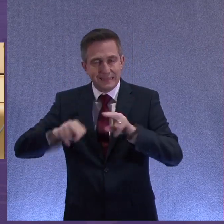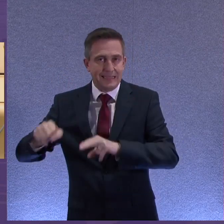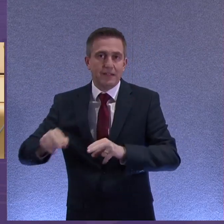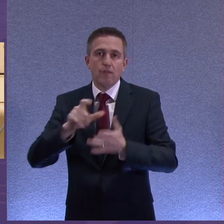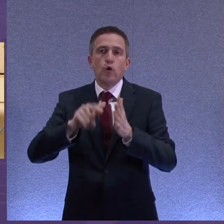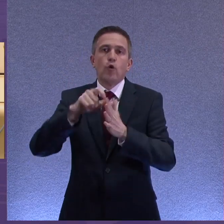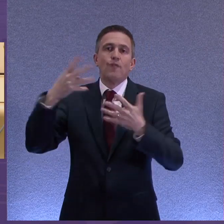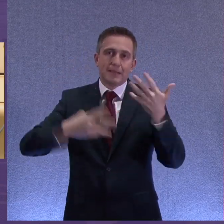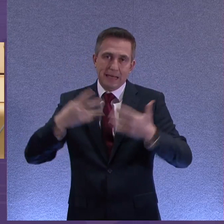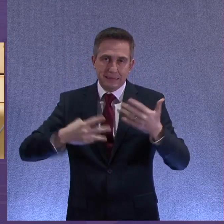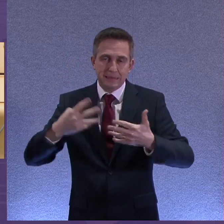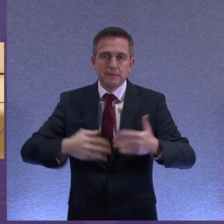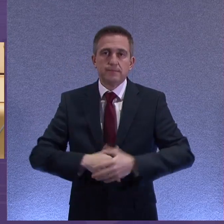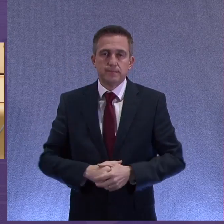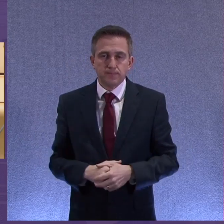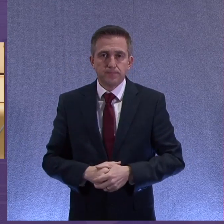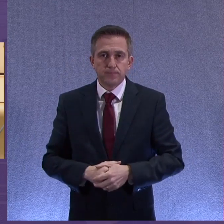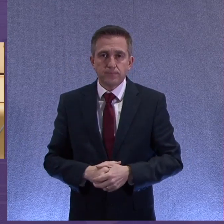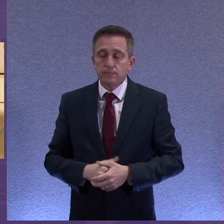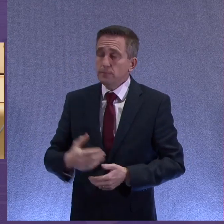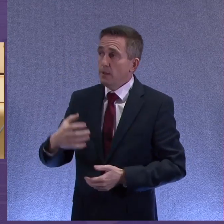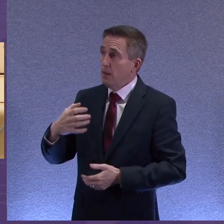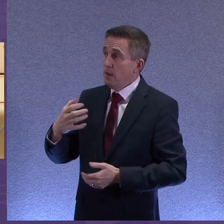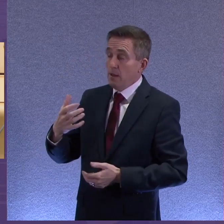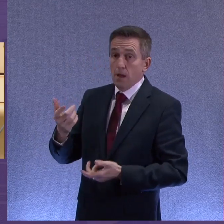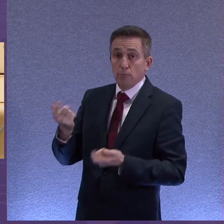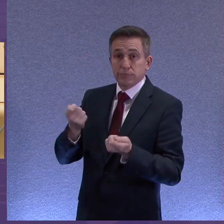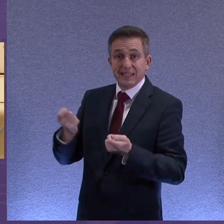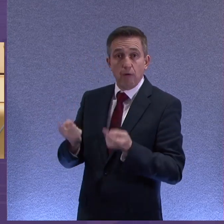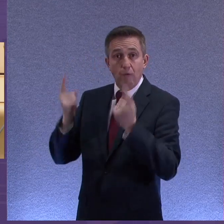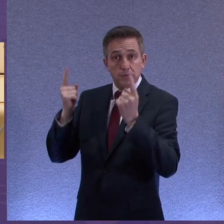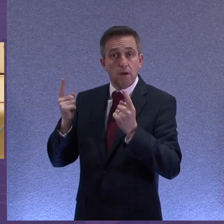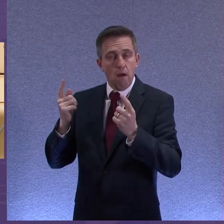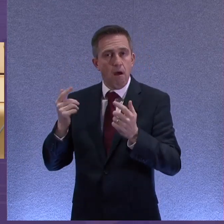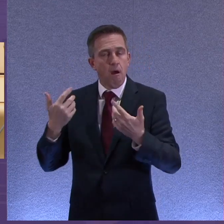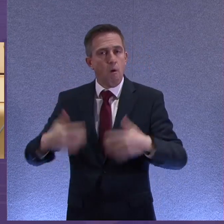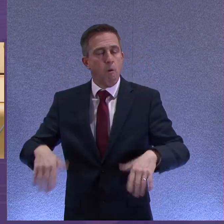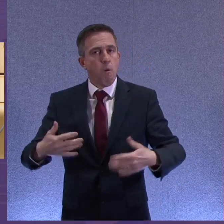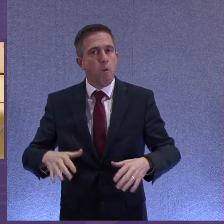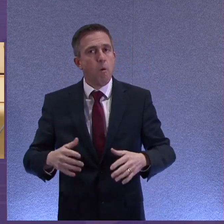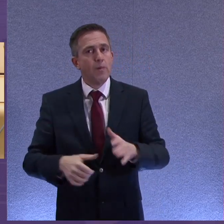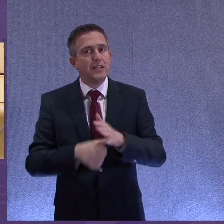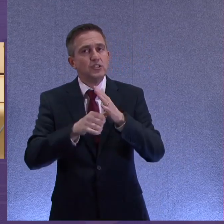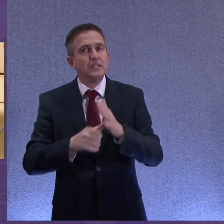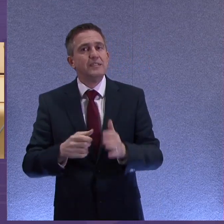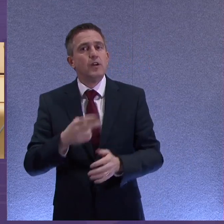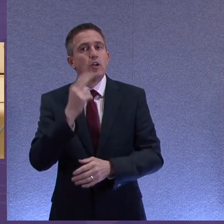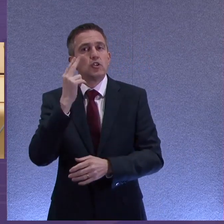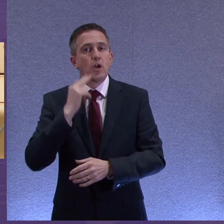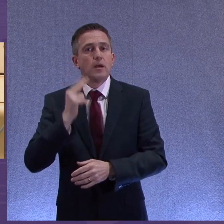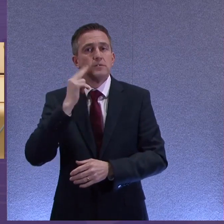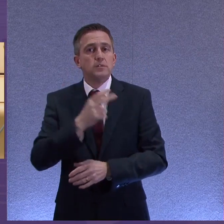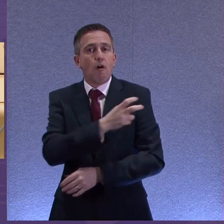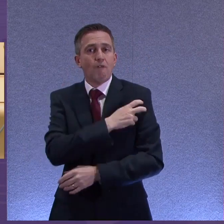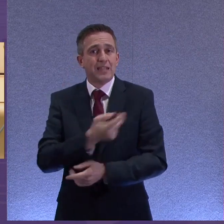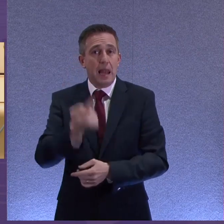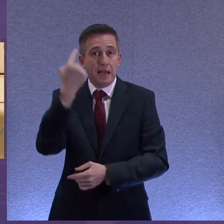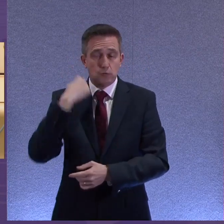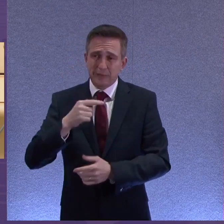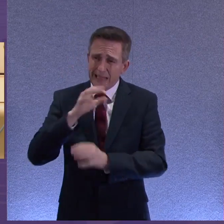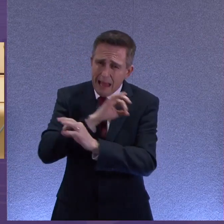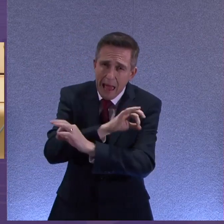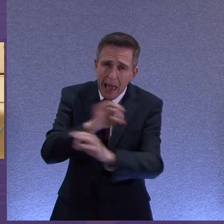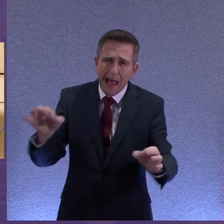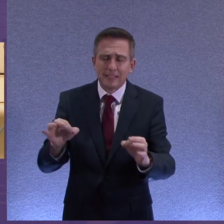Presiding Officer, there has been a tremendous response to the call made by the Chief Nursing Officer last week for nurses and other health